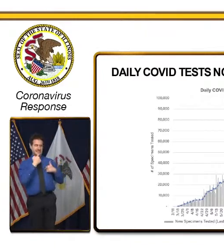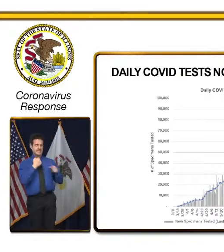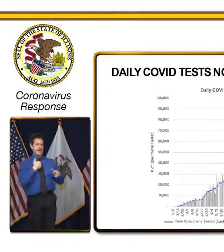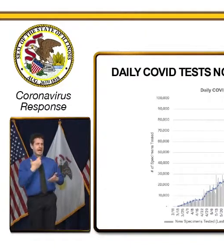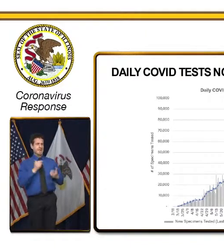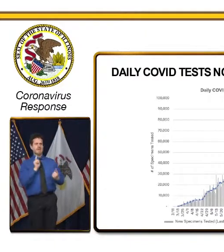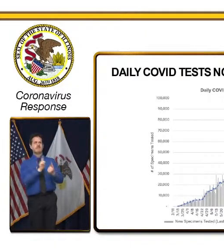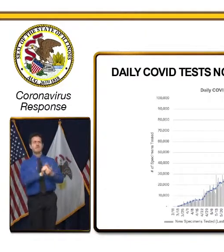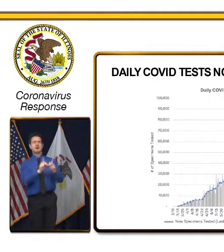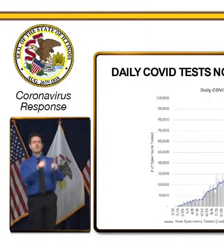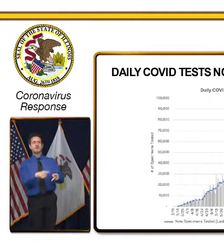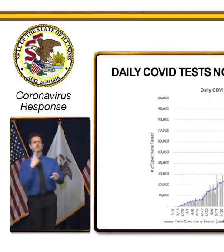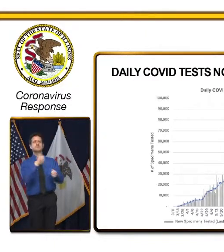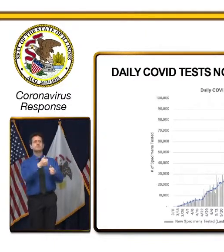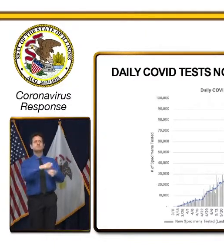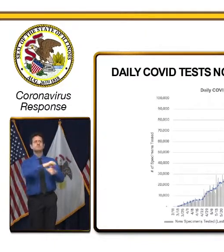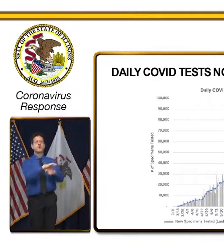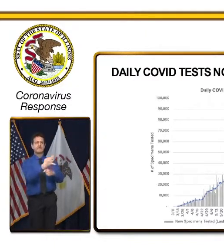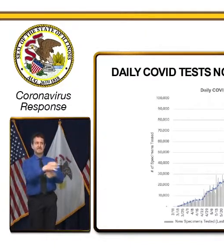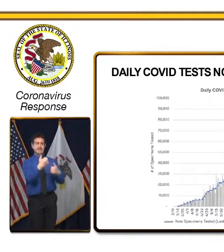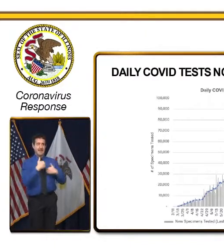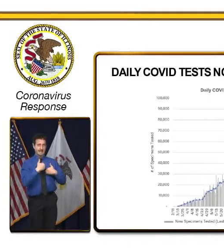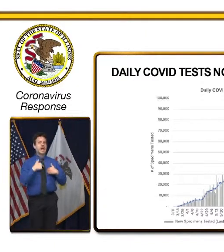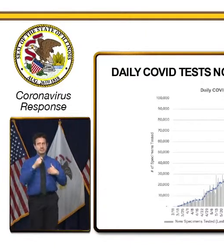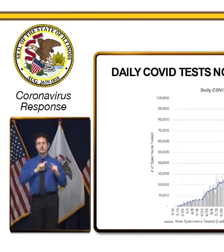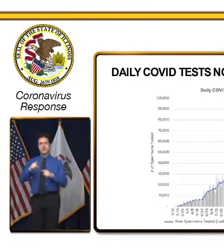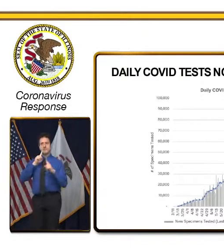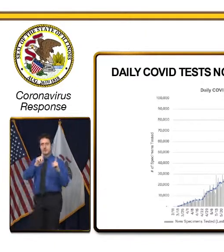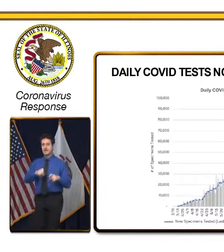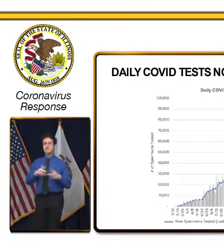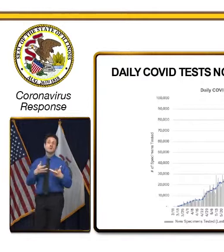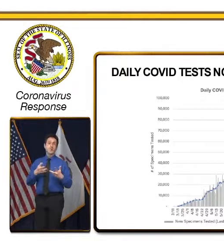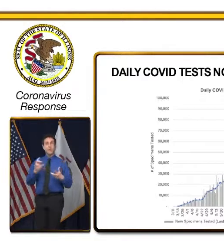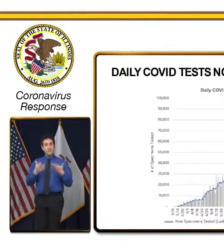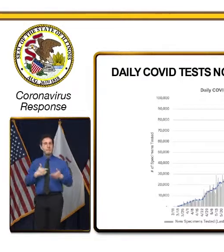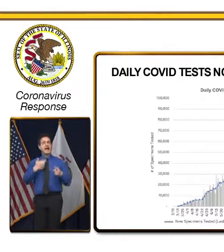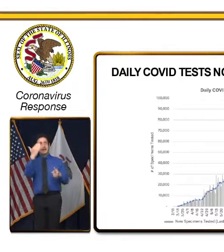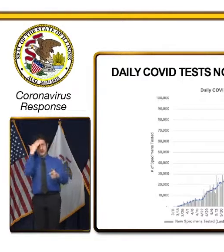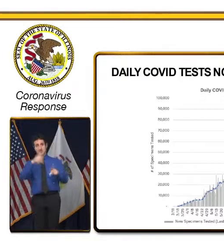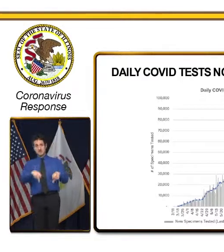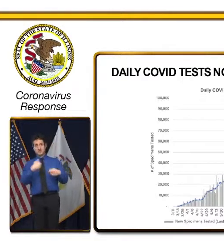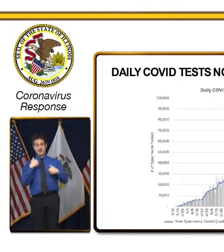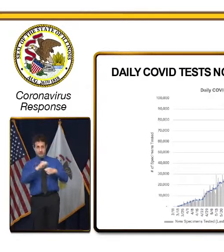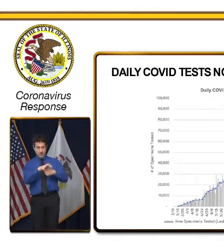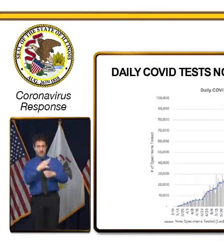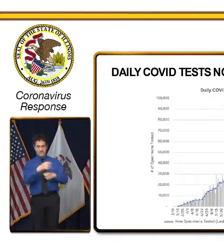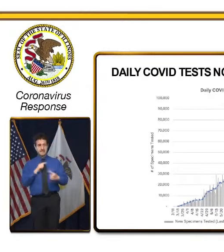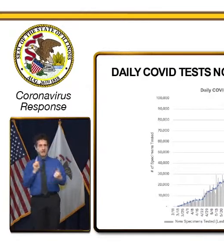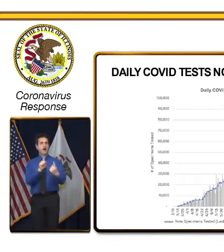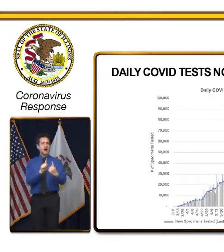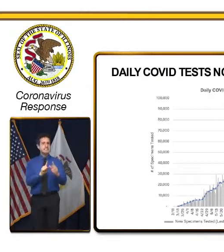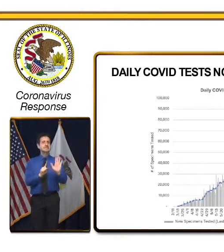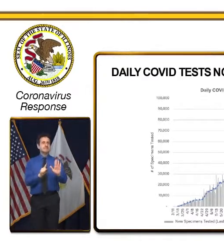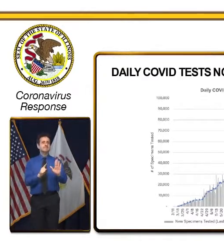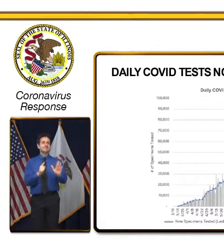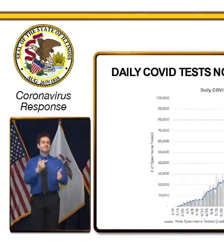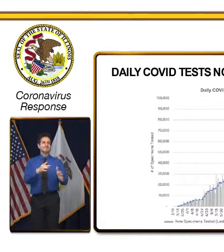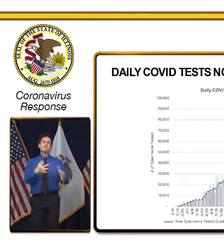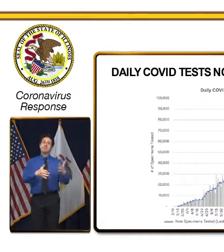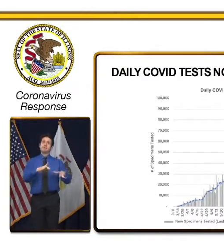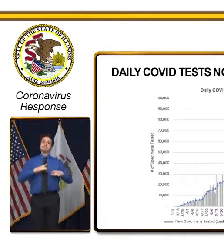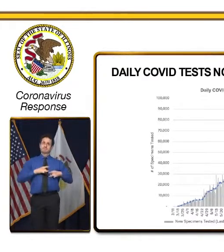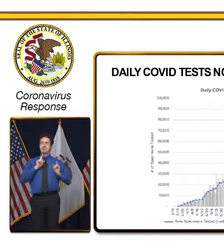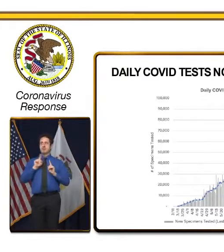they're, exposed to someone who is sick. Both of those things, really. Don't wait until